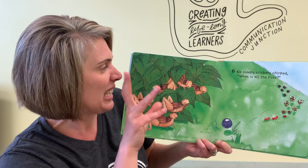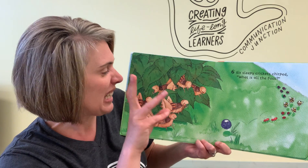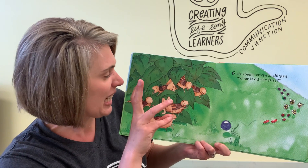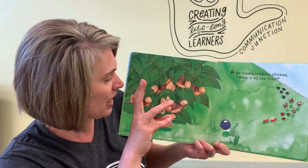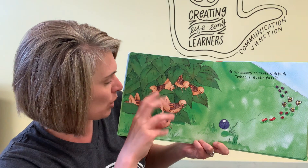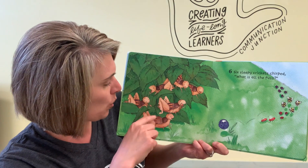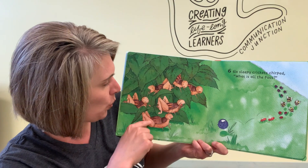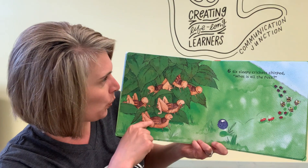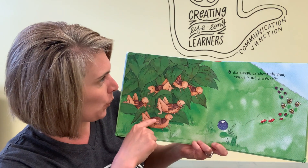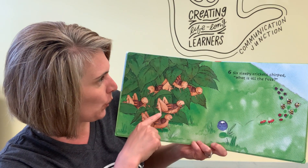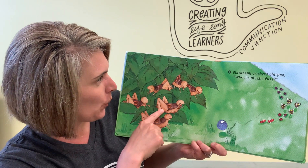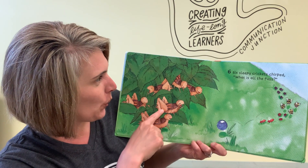6,